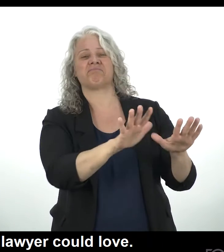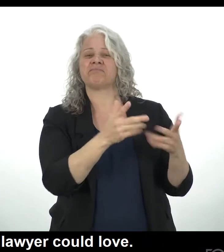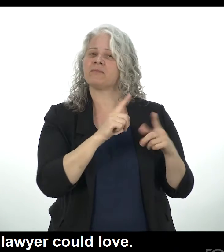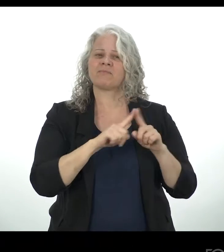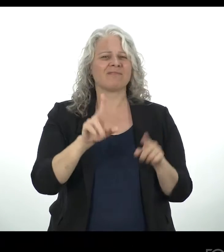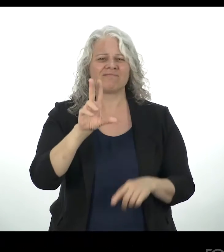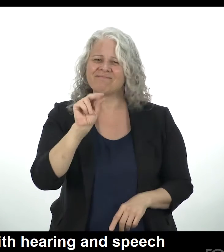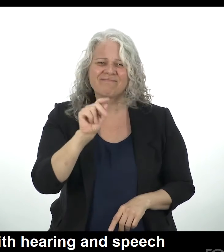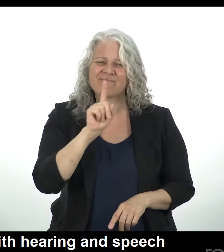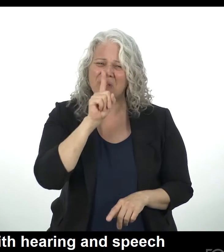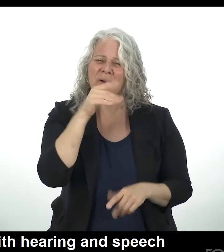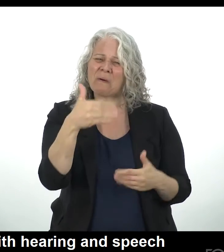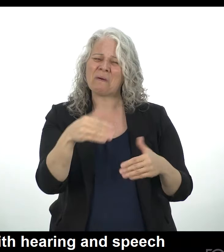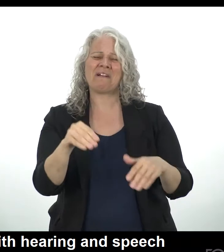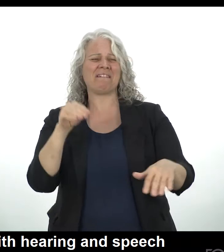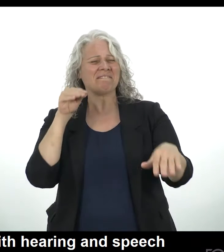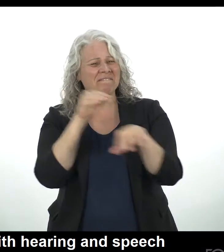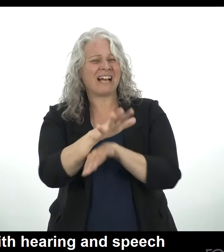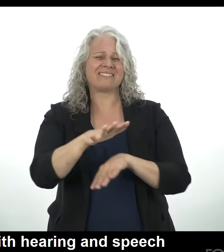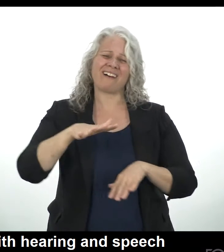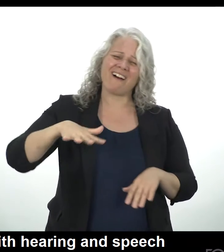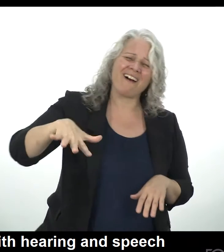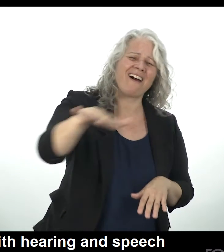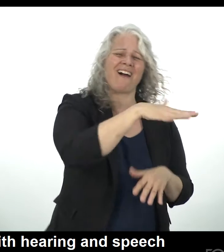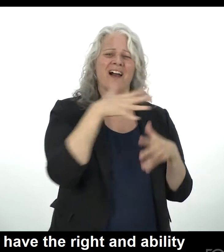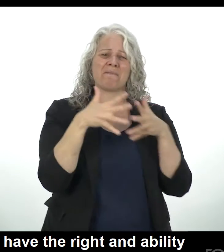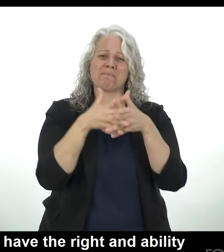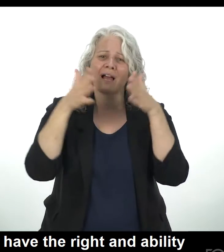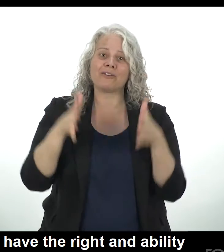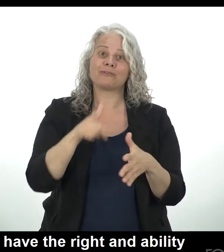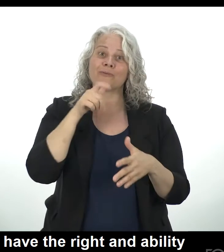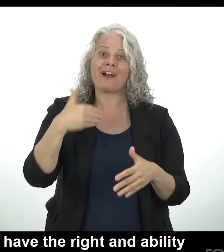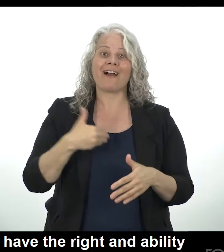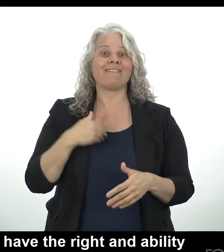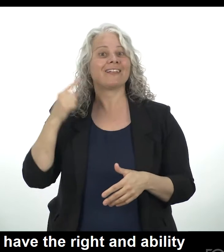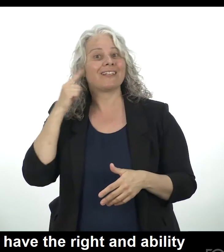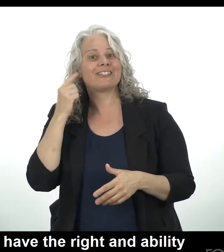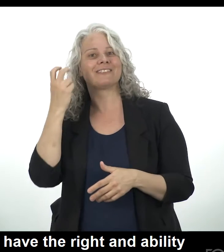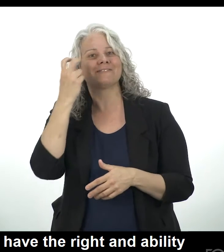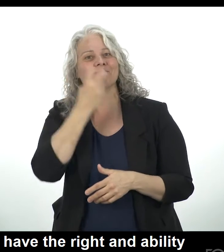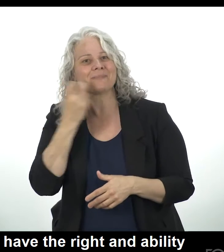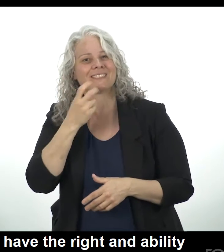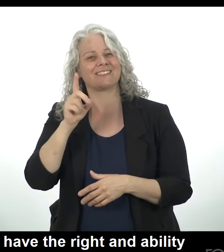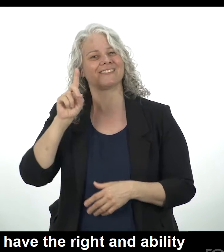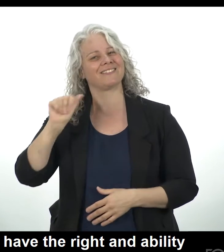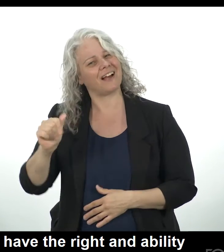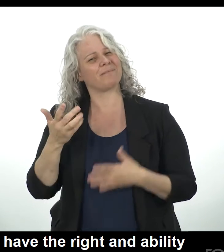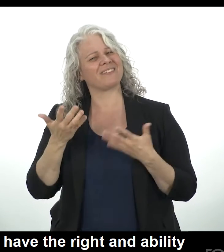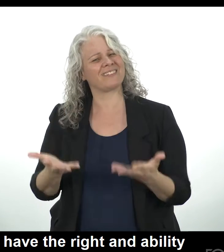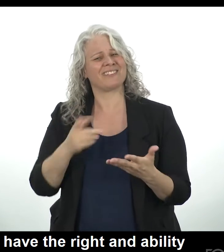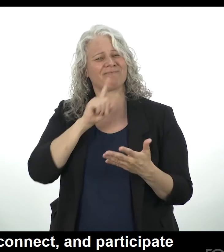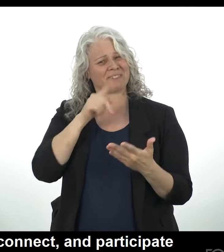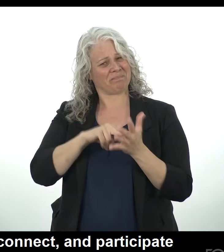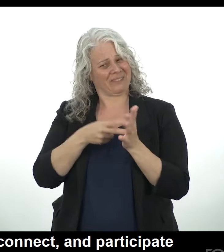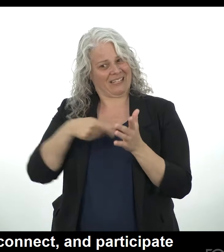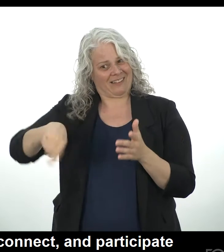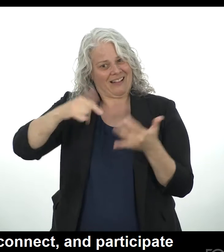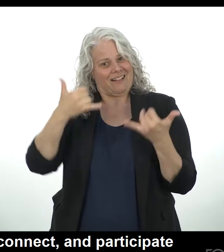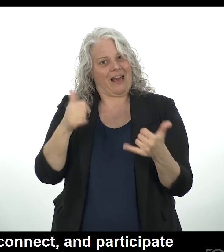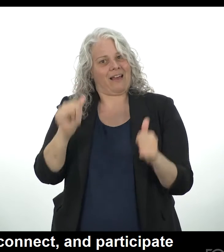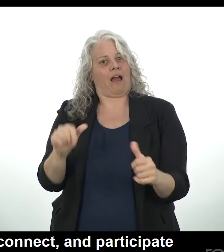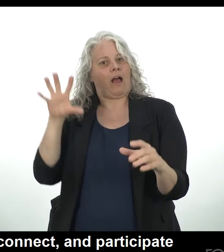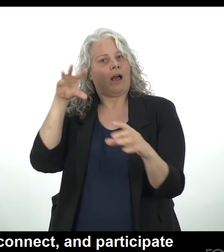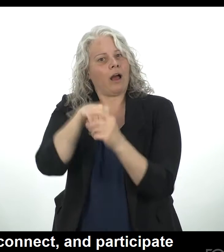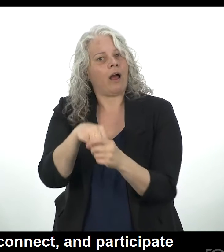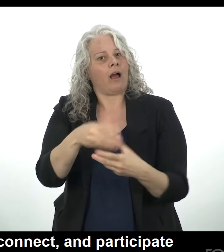lawyer could love, but for millions of Americans with hearing and speech impairments, this means that they have the right and ability to pick up the